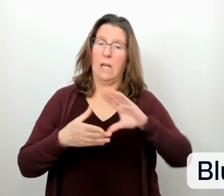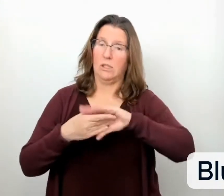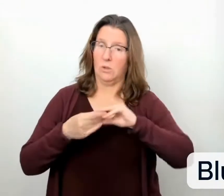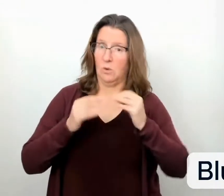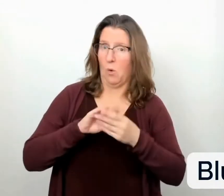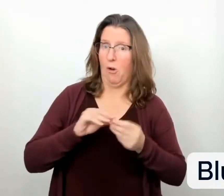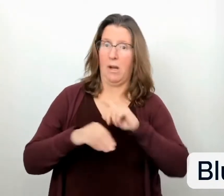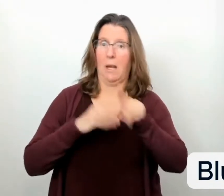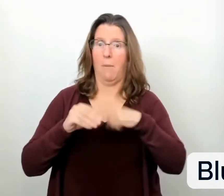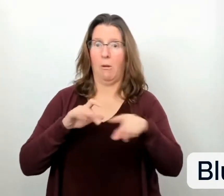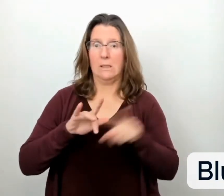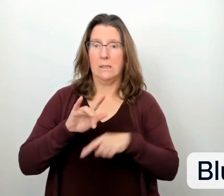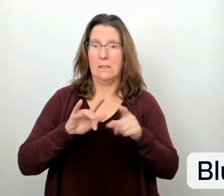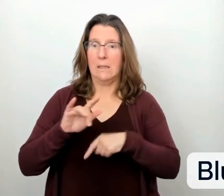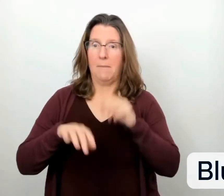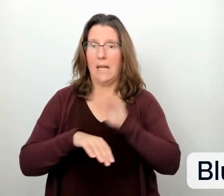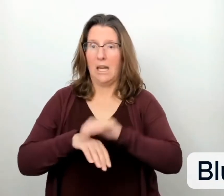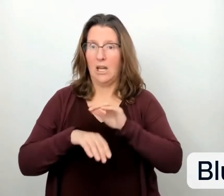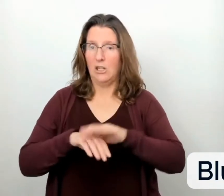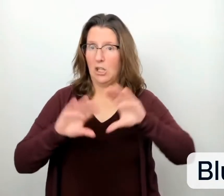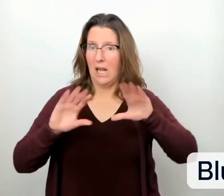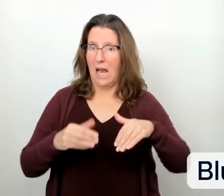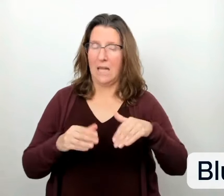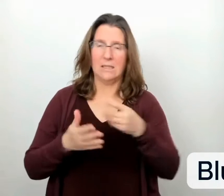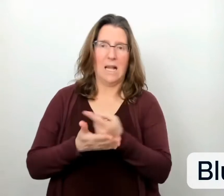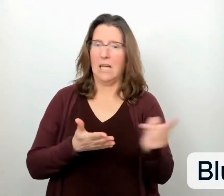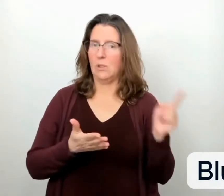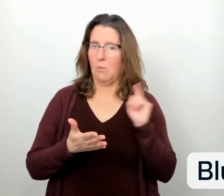This was the same student I told you about last week who was skipping math class.